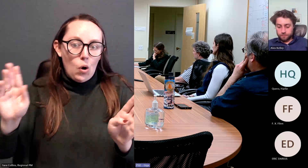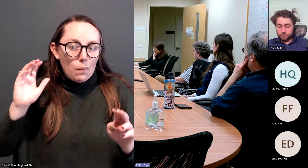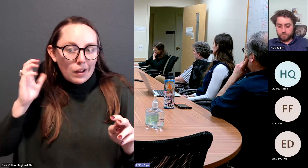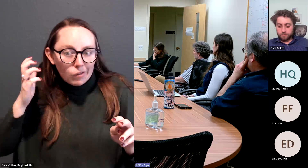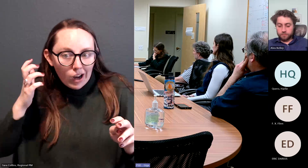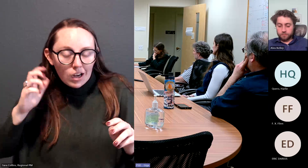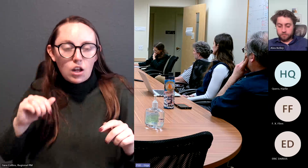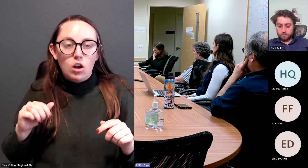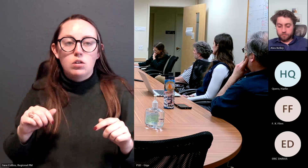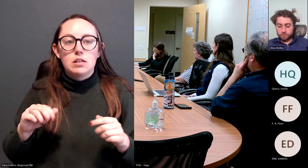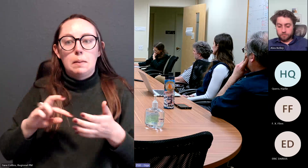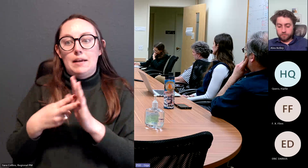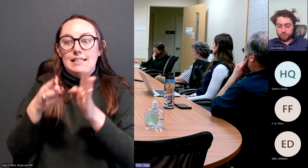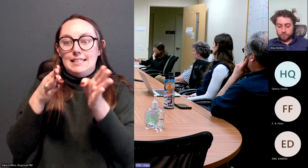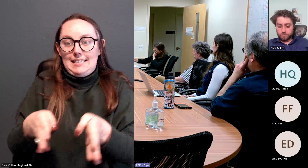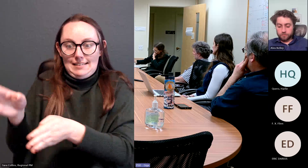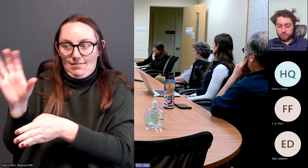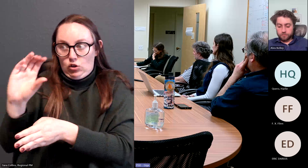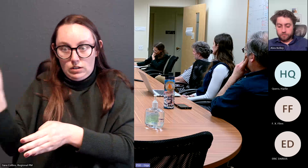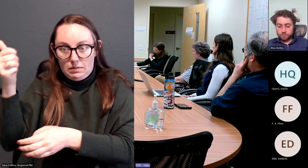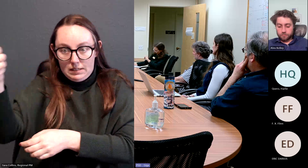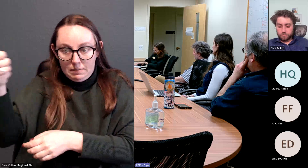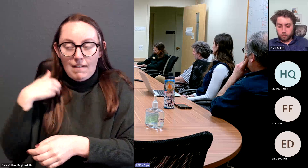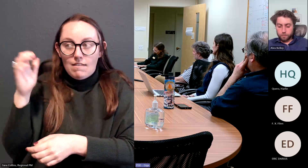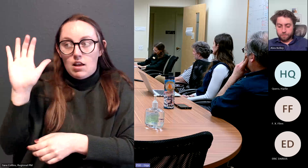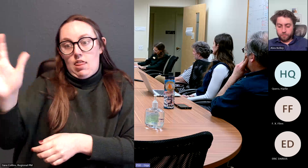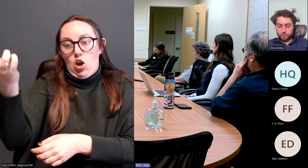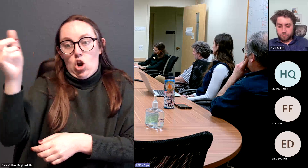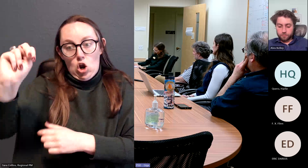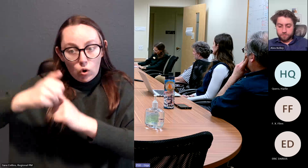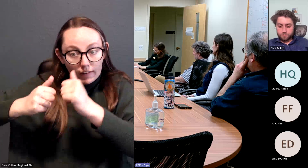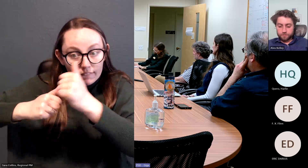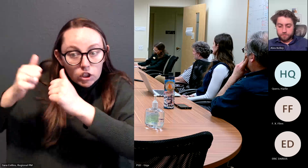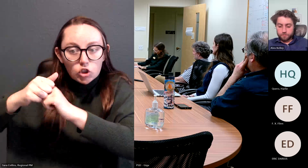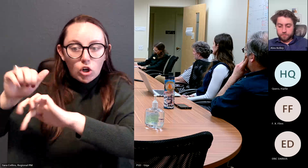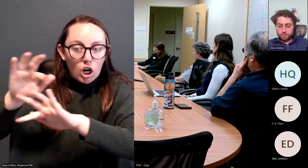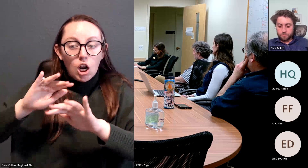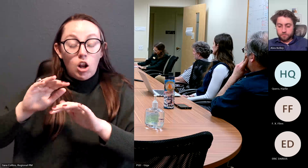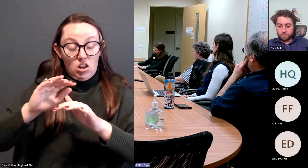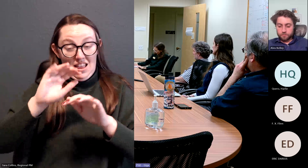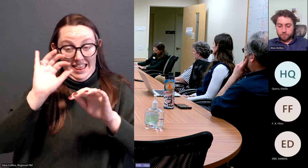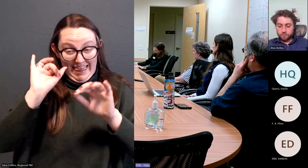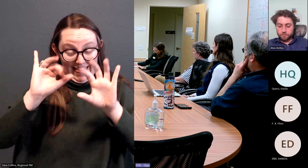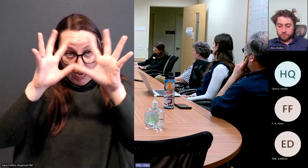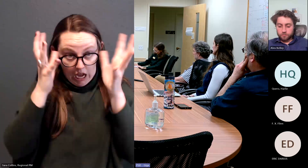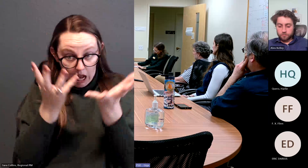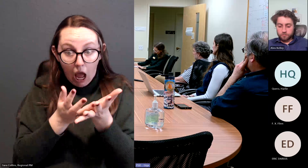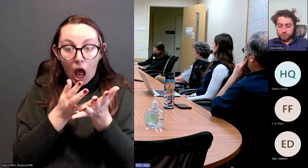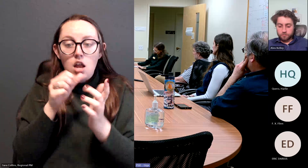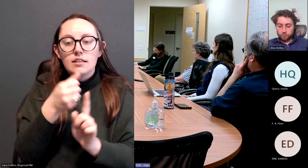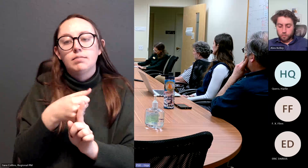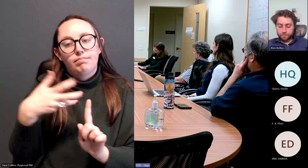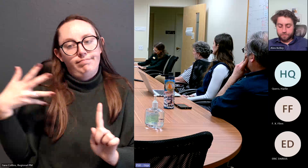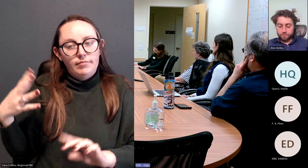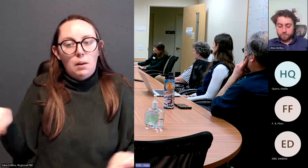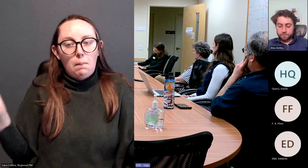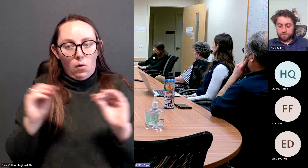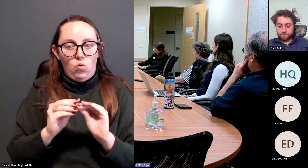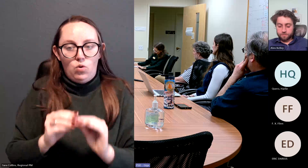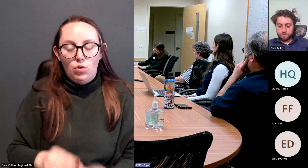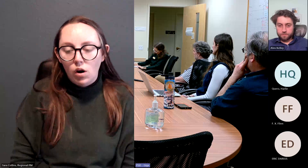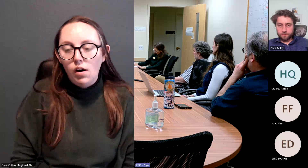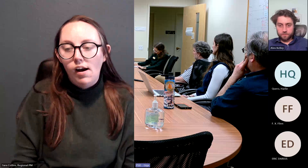own infrastructure, needs to be elaborated, because there's a potential, and I've verified this,